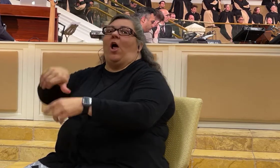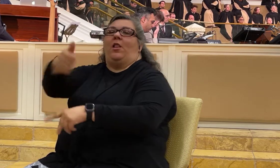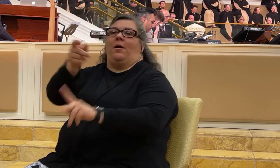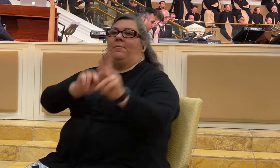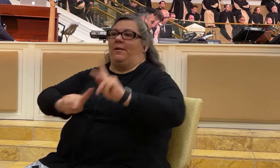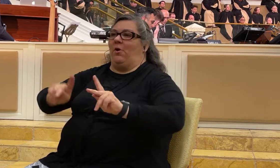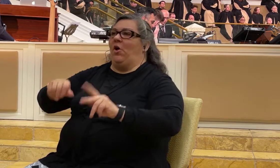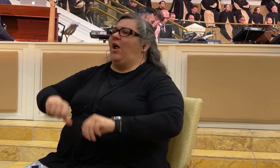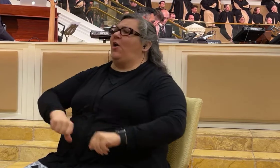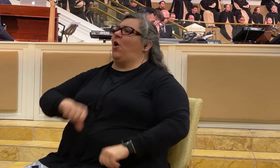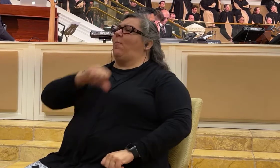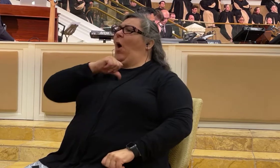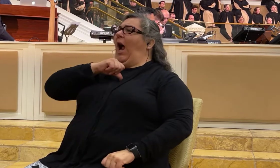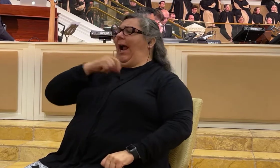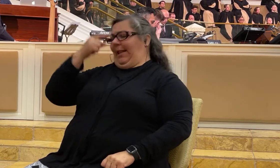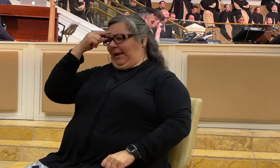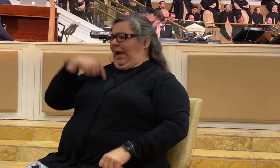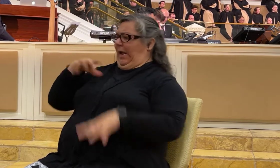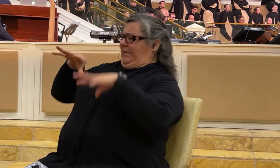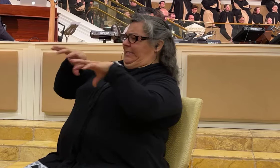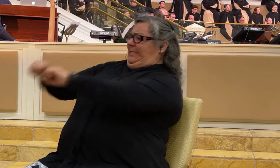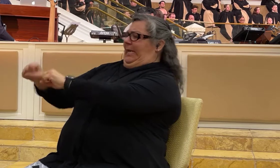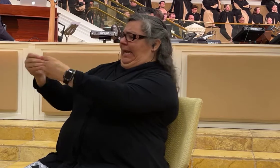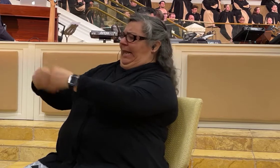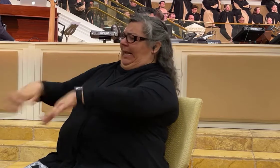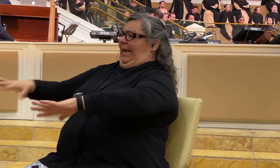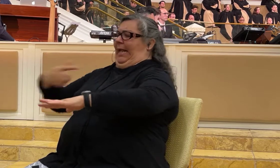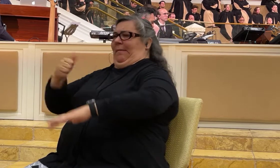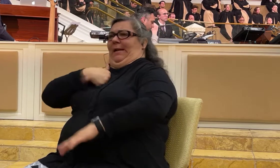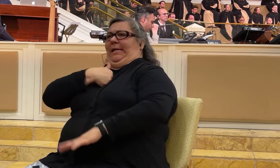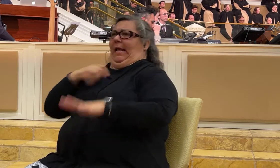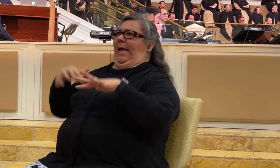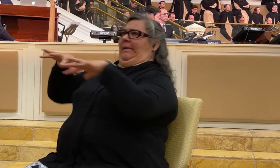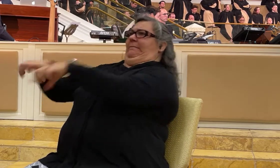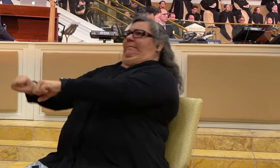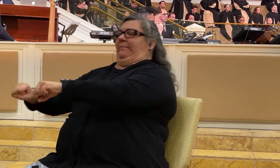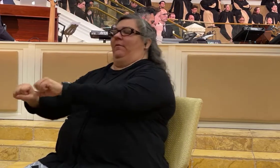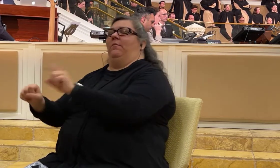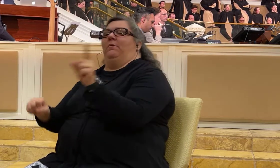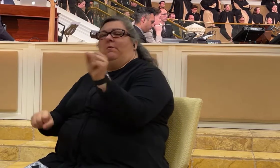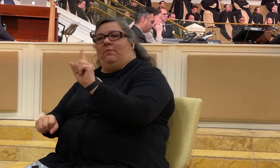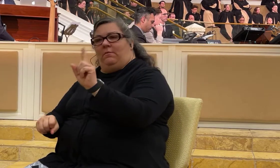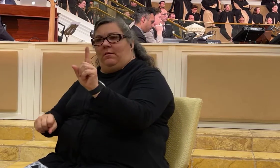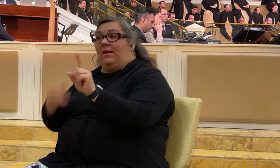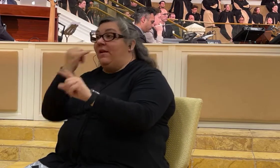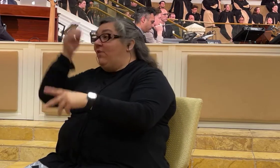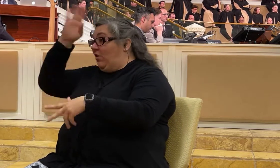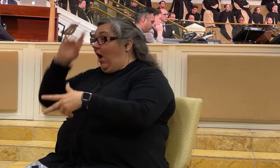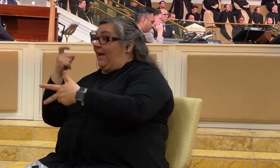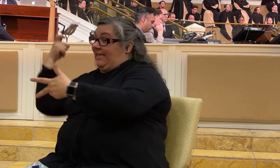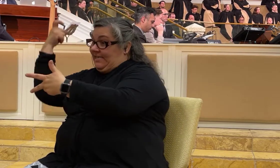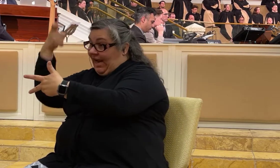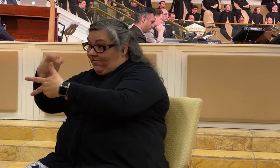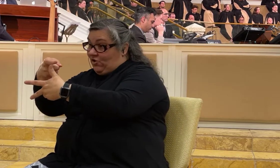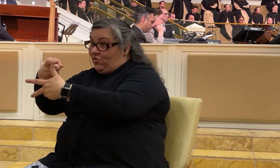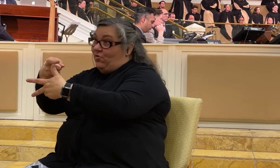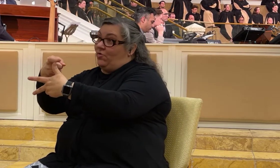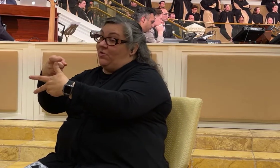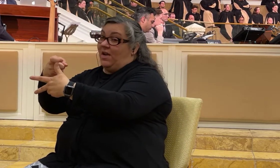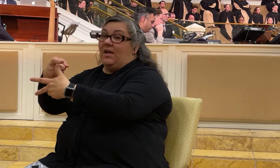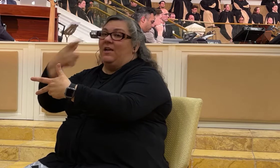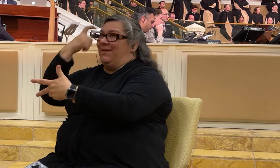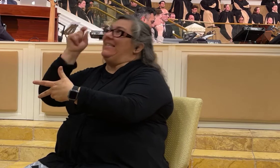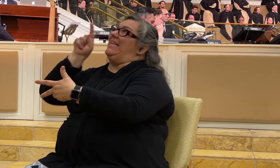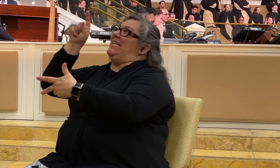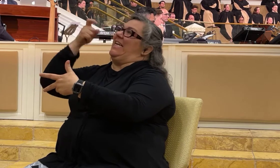human pride and personal hubris speaking. You didn't get it that way if you got it from God. You got it from God because it is